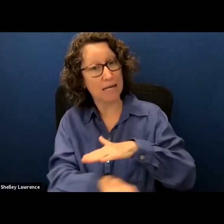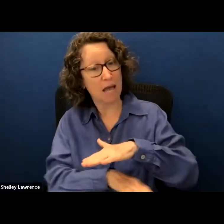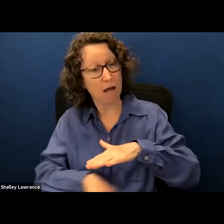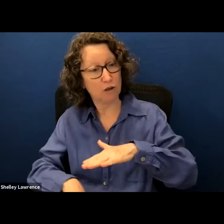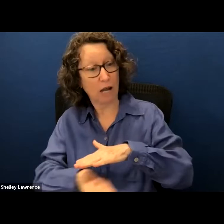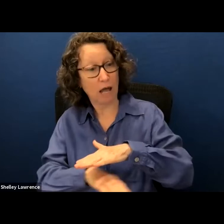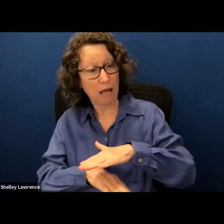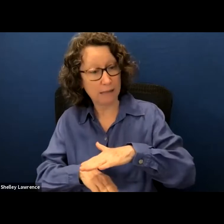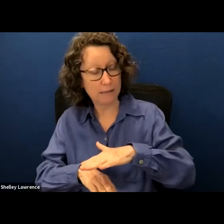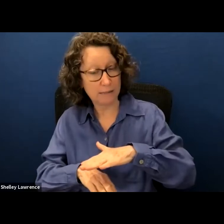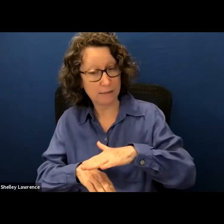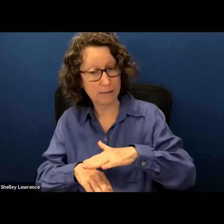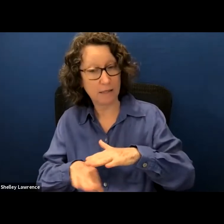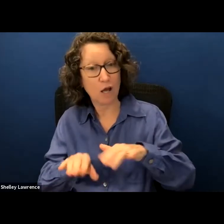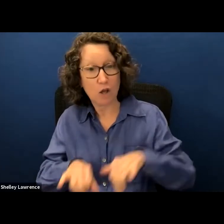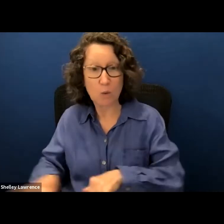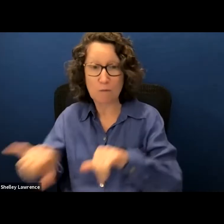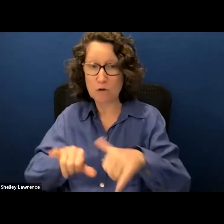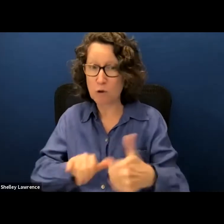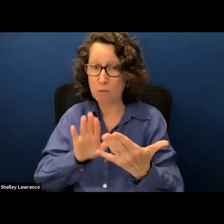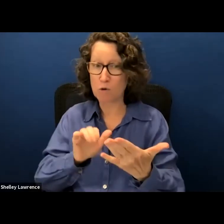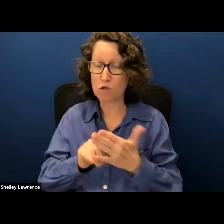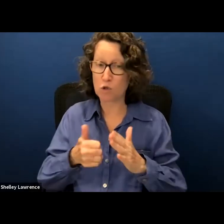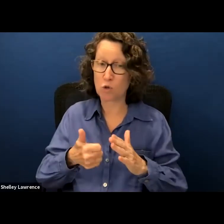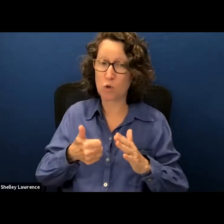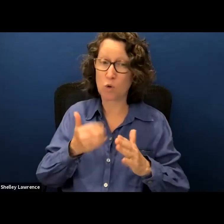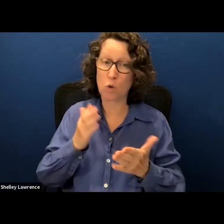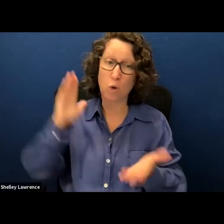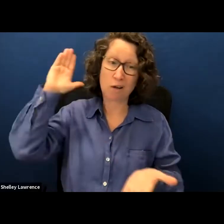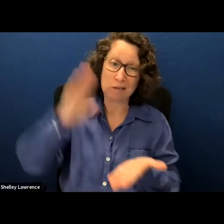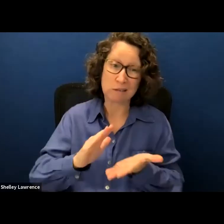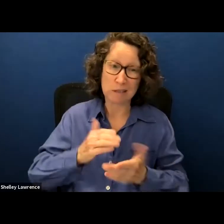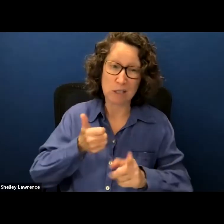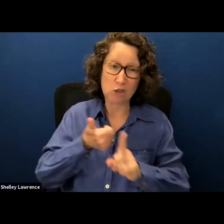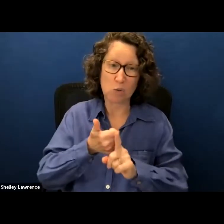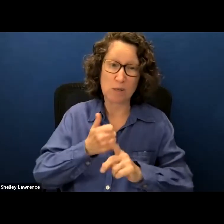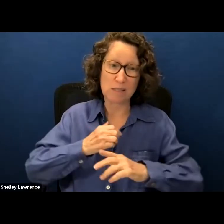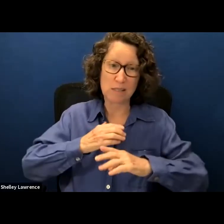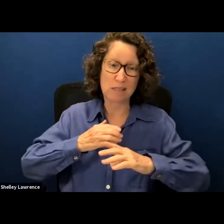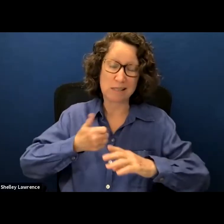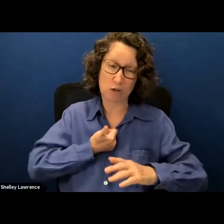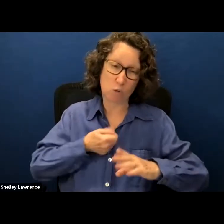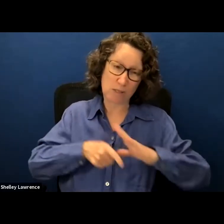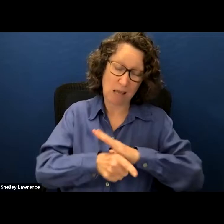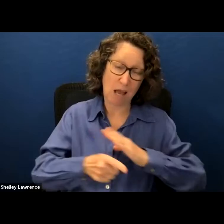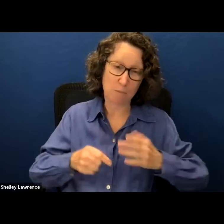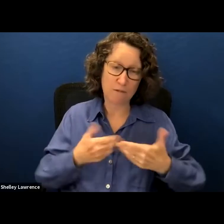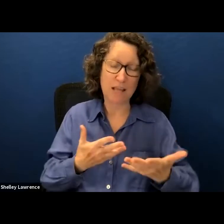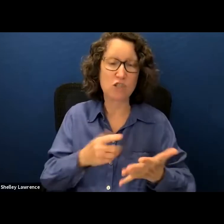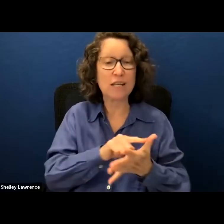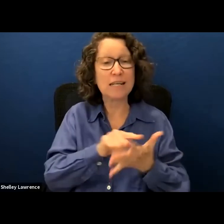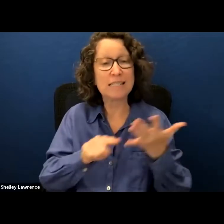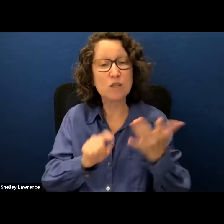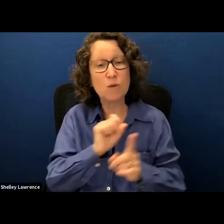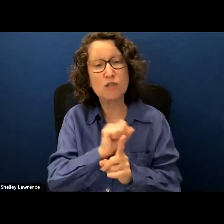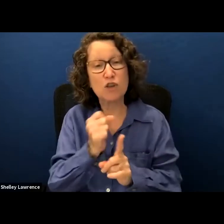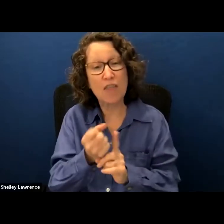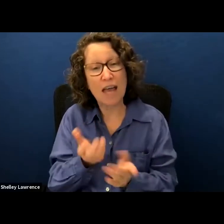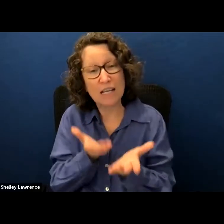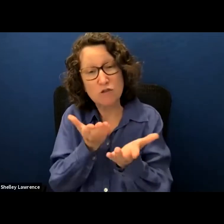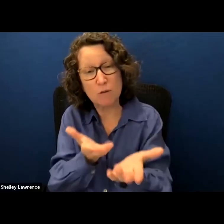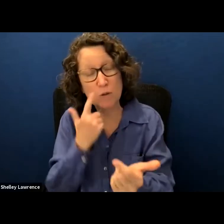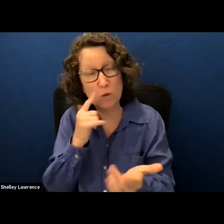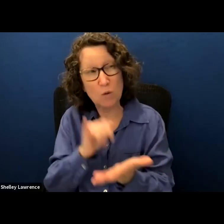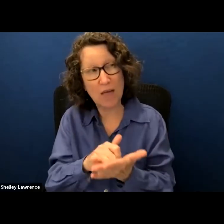underlies universal approaches to suicide prevention is that the conditions that contribute